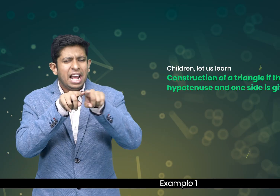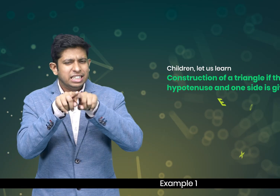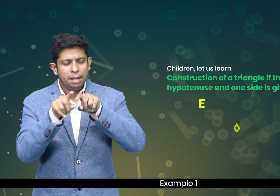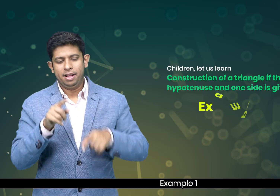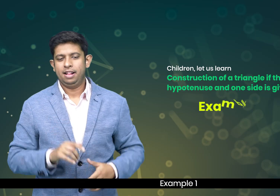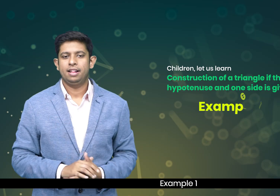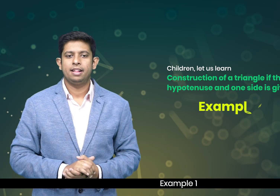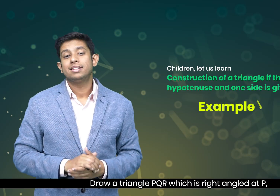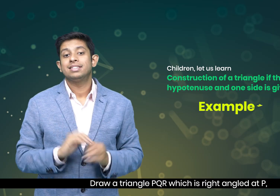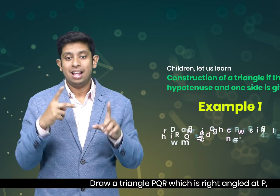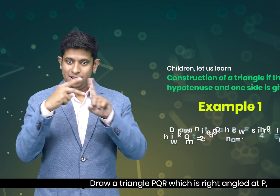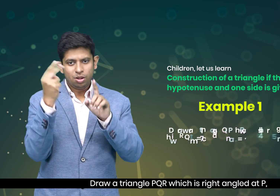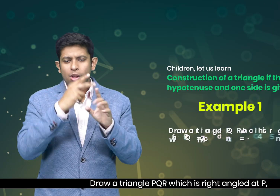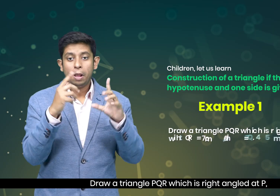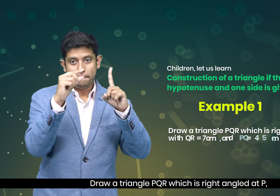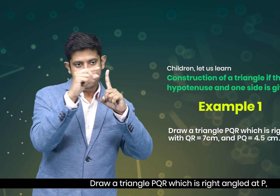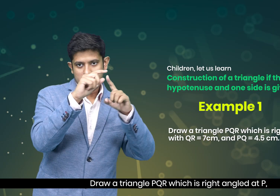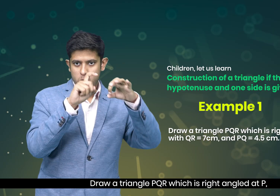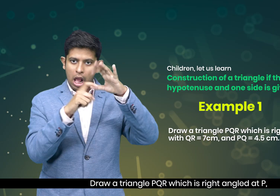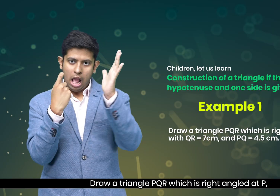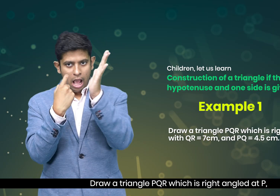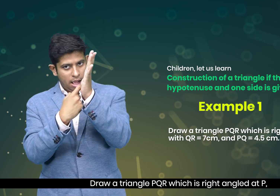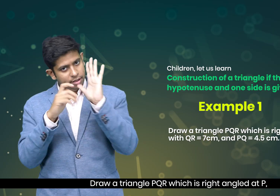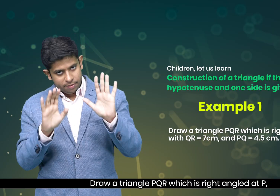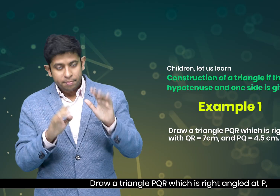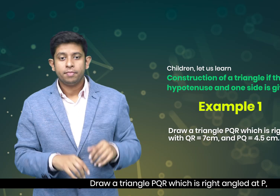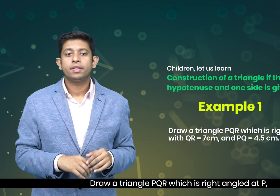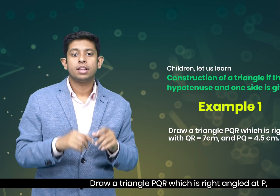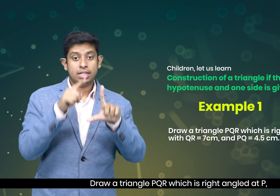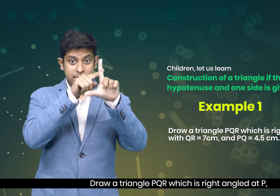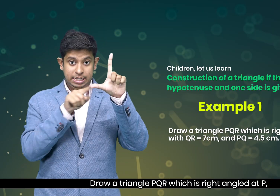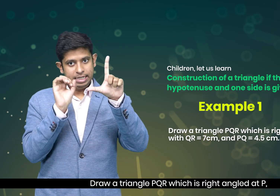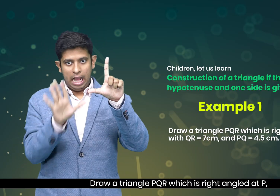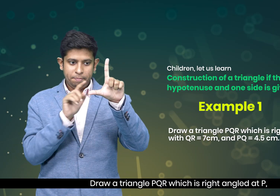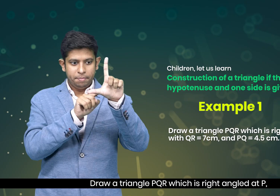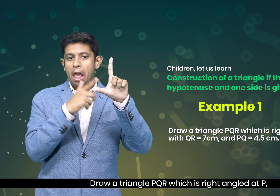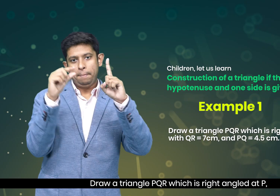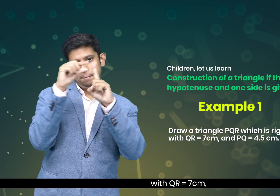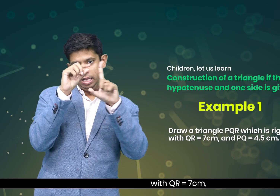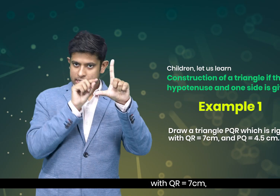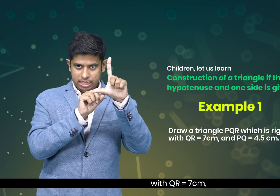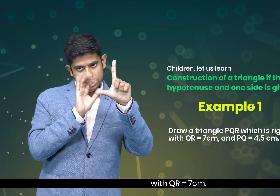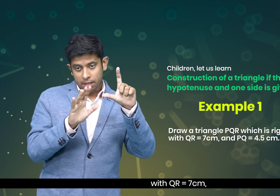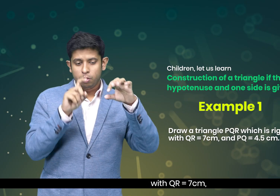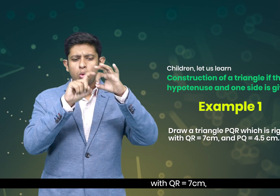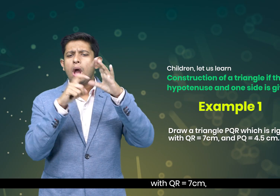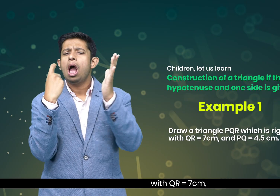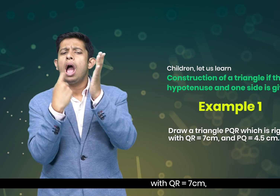Example 1. Draw a triangle PQR which is right angled at P, with QR is equal to 7